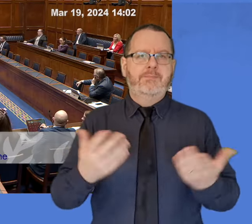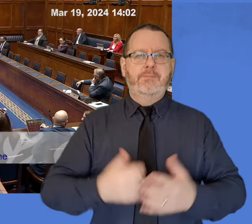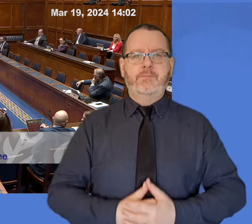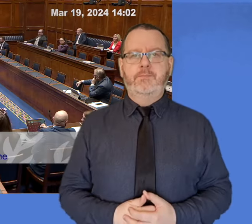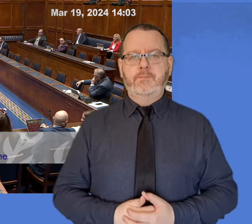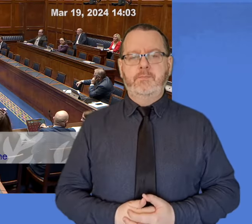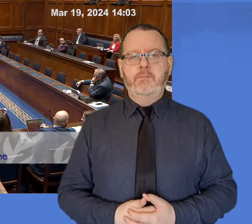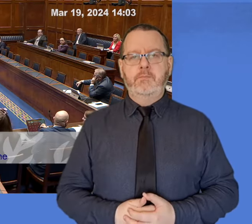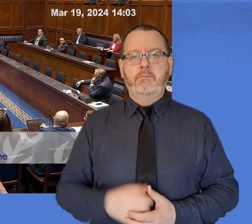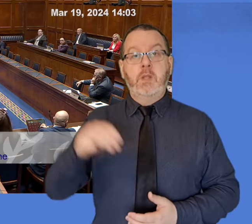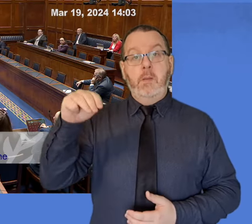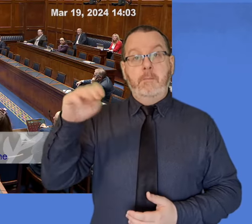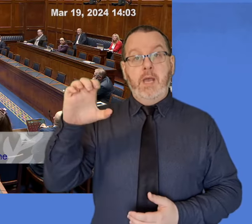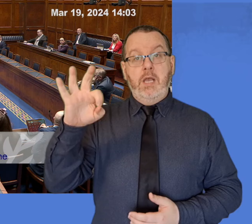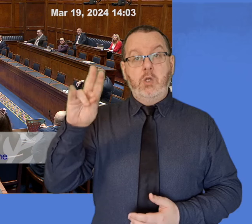Mr. McGuigan.